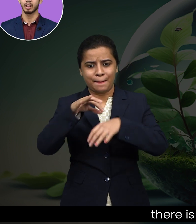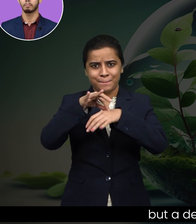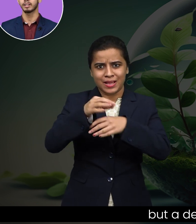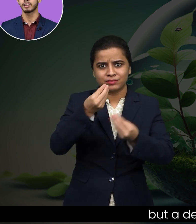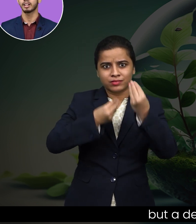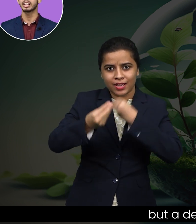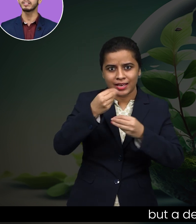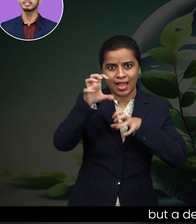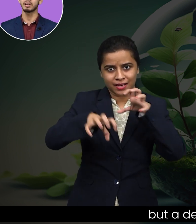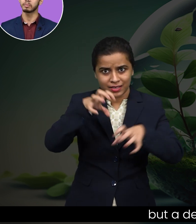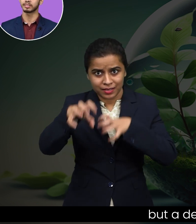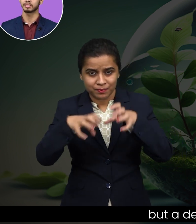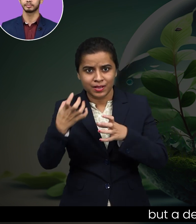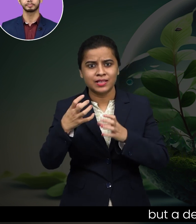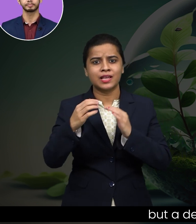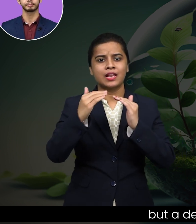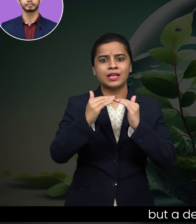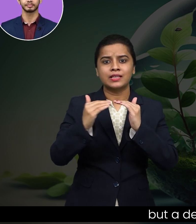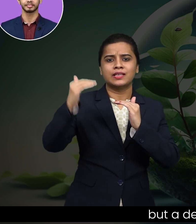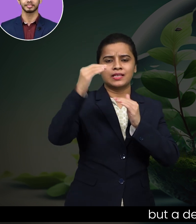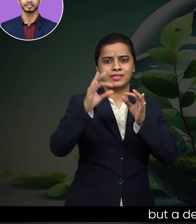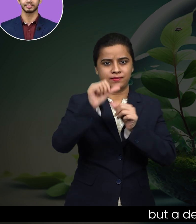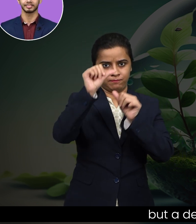size but a decrease in numbers.